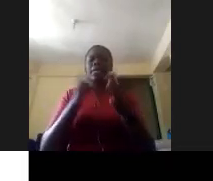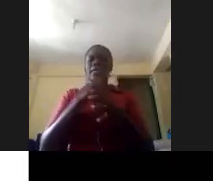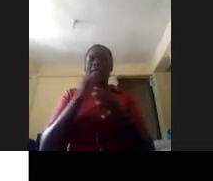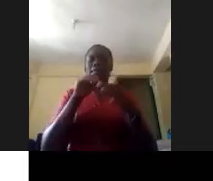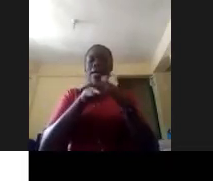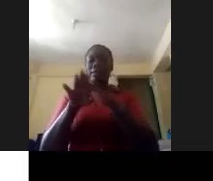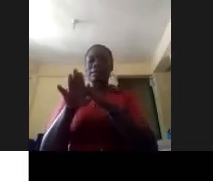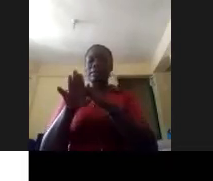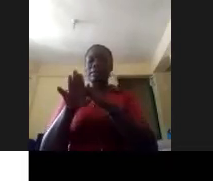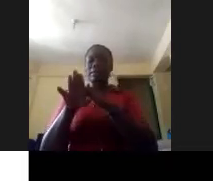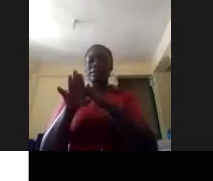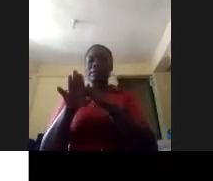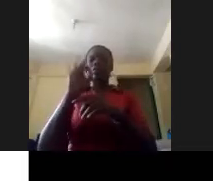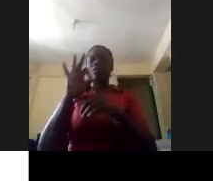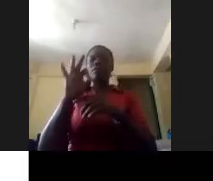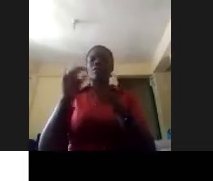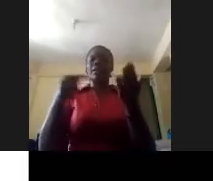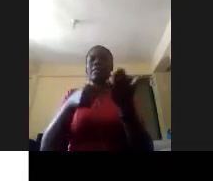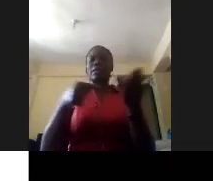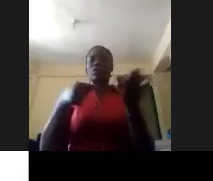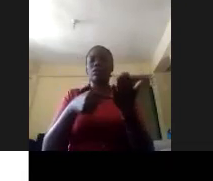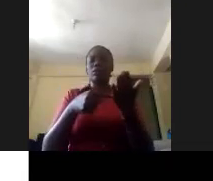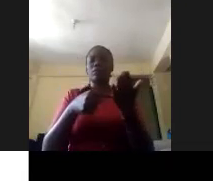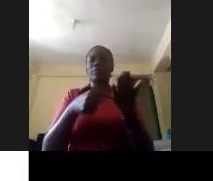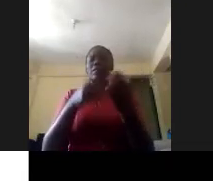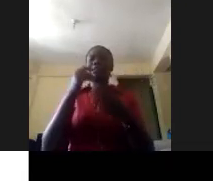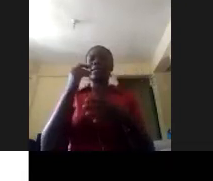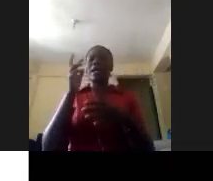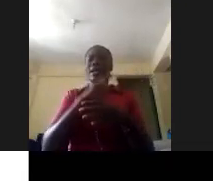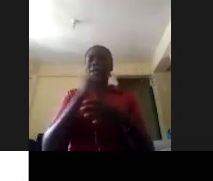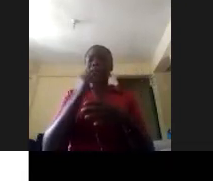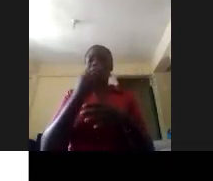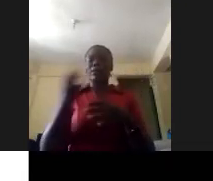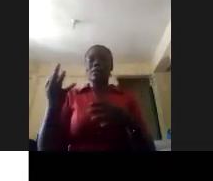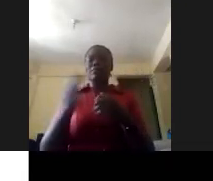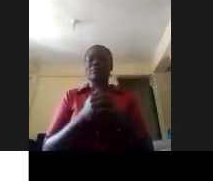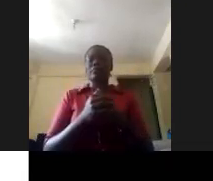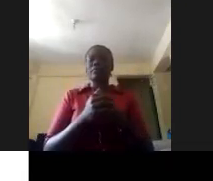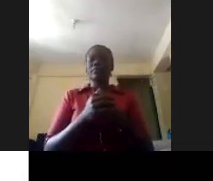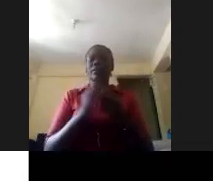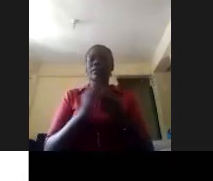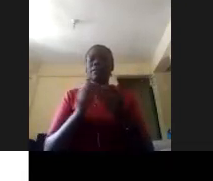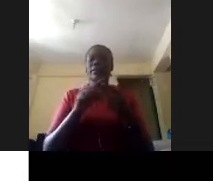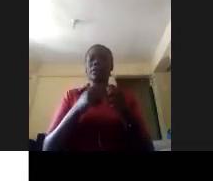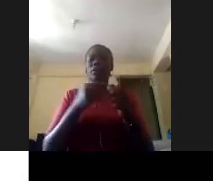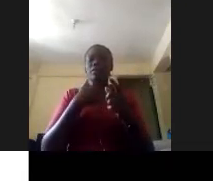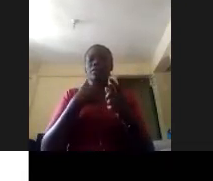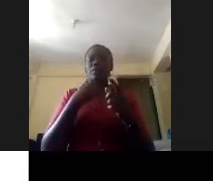of technology, that's a risk factor. And violence, yeah, there's violence in the media.